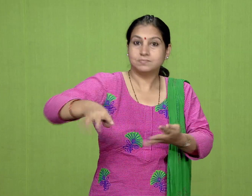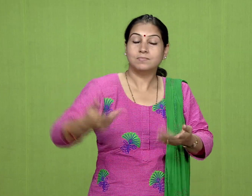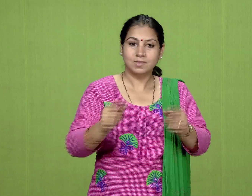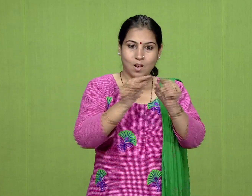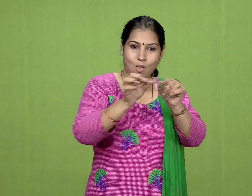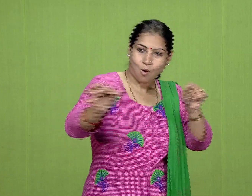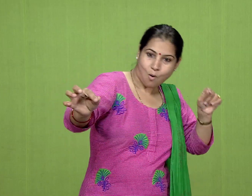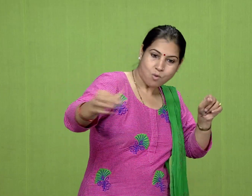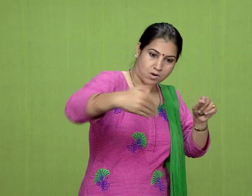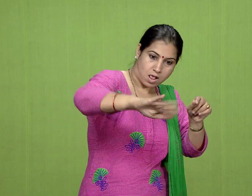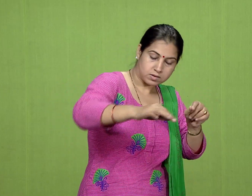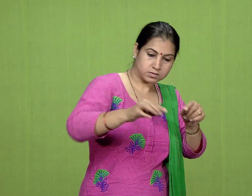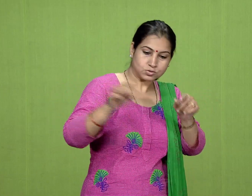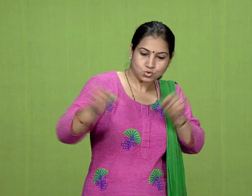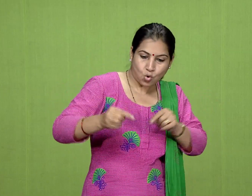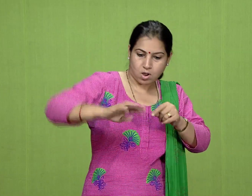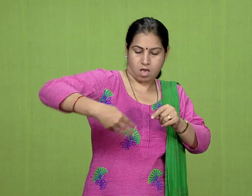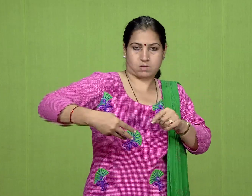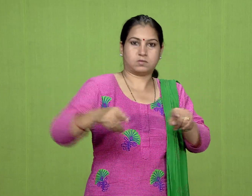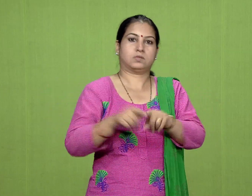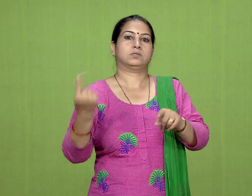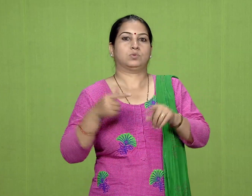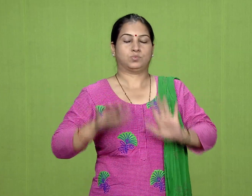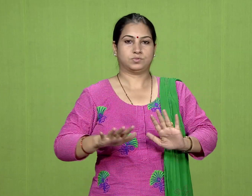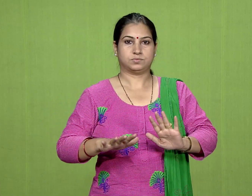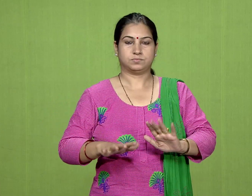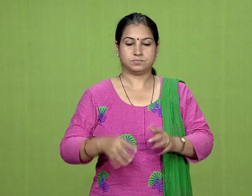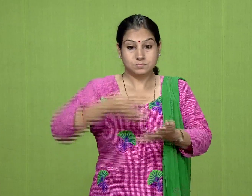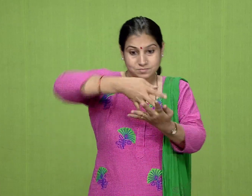fibers. With the help of series of combs,